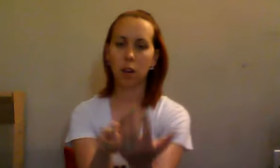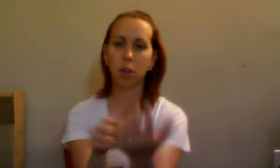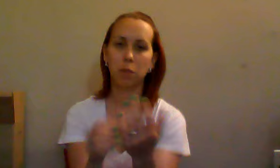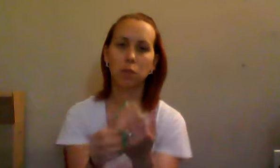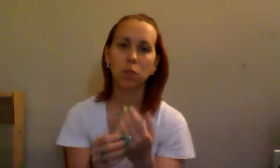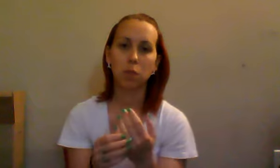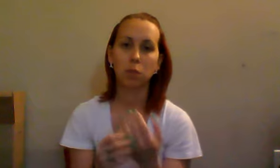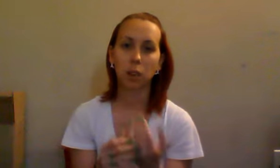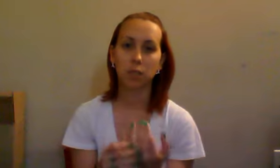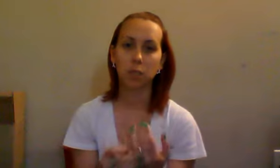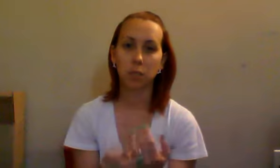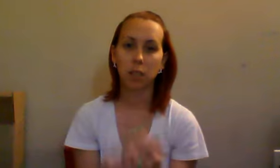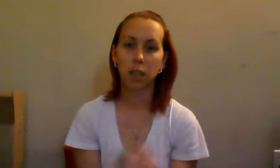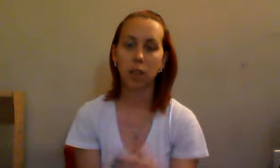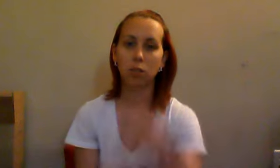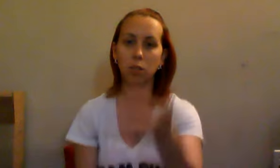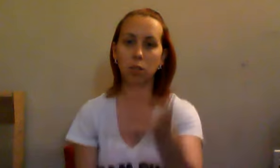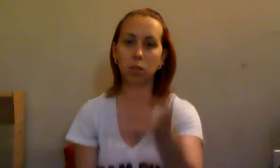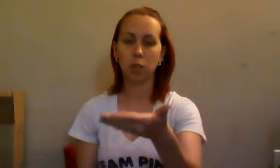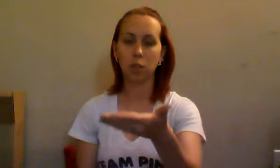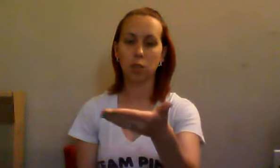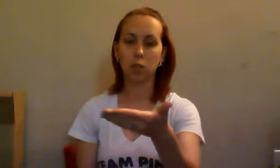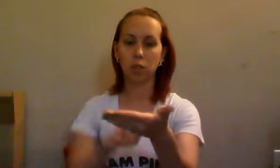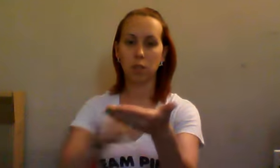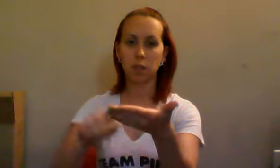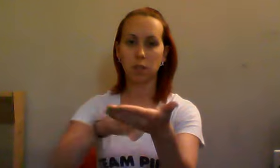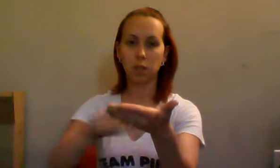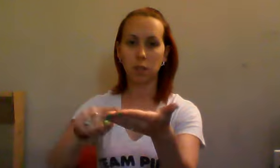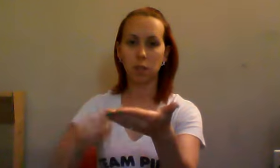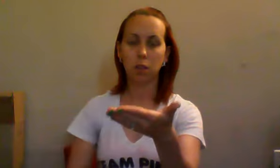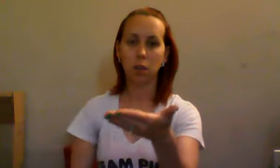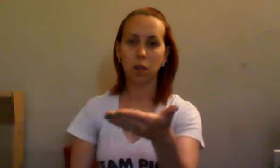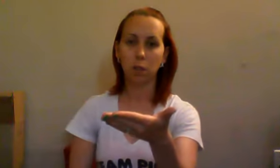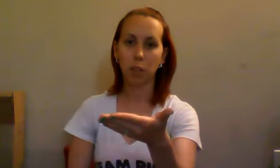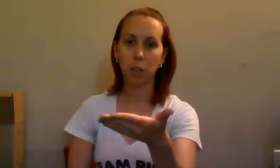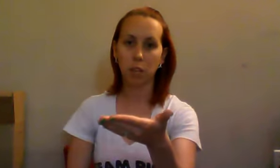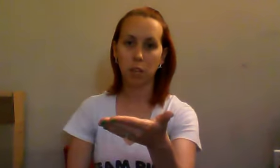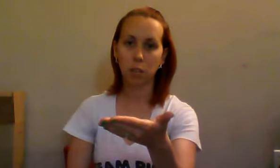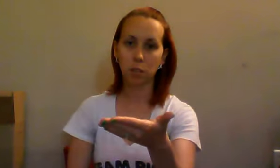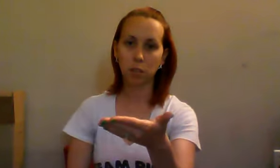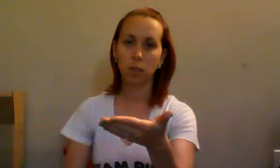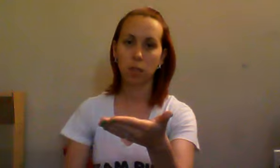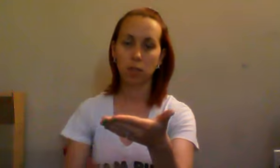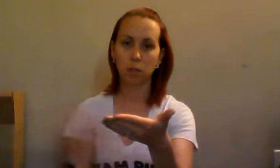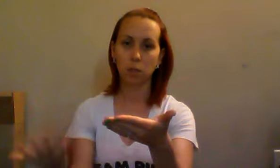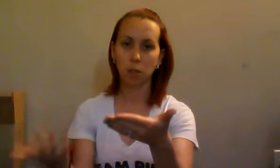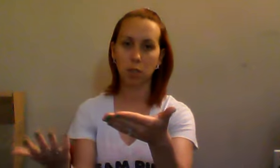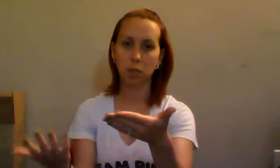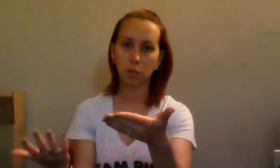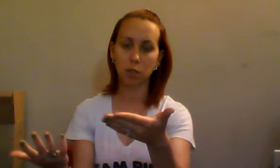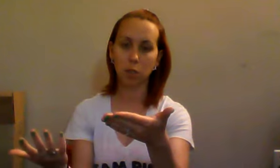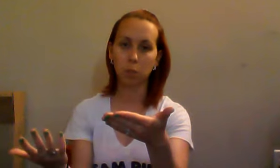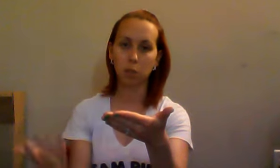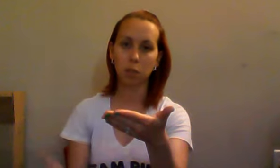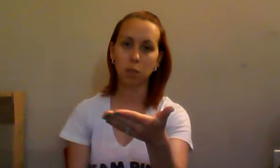If you need them to write something down, you leave this flat hand here as their writing surface, or their book or their piece of